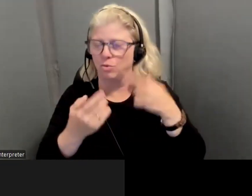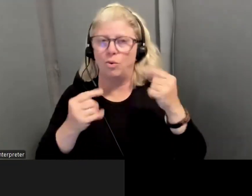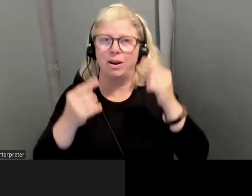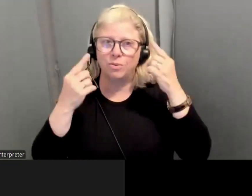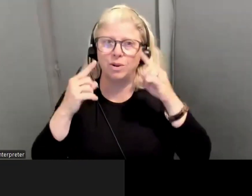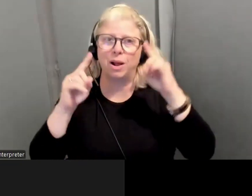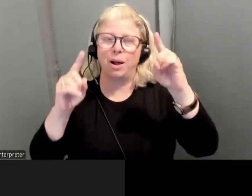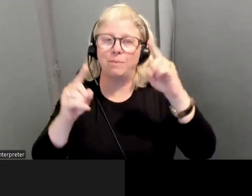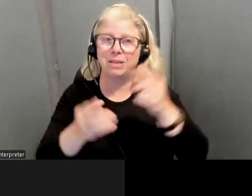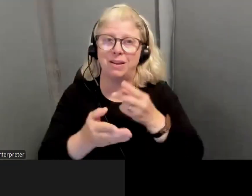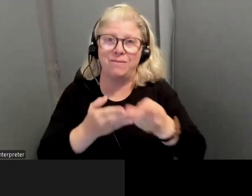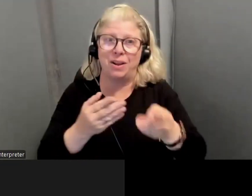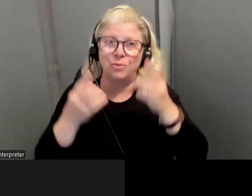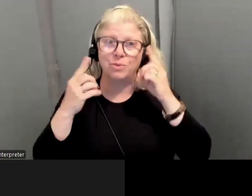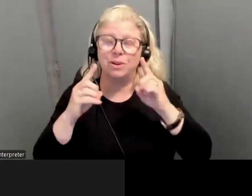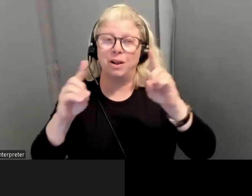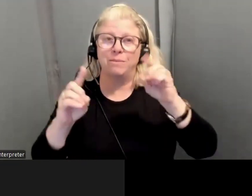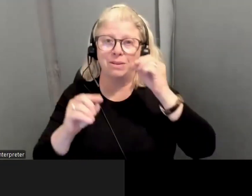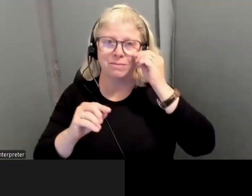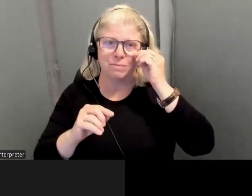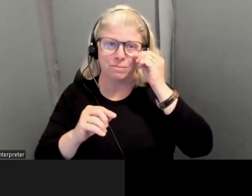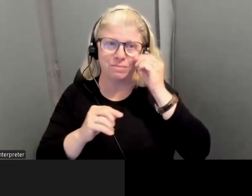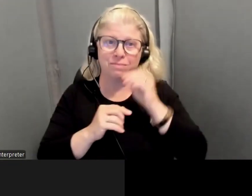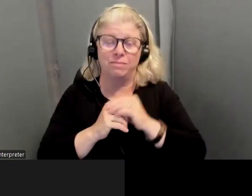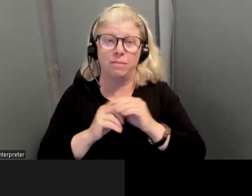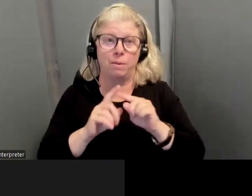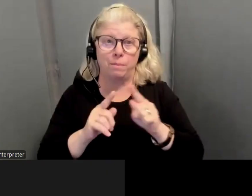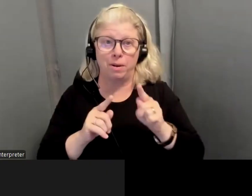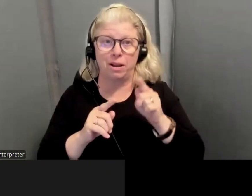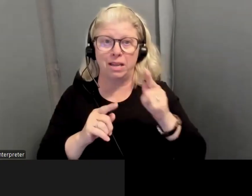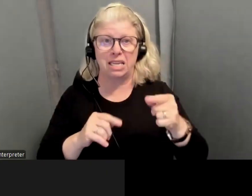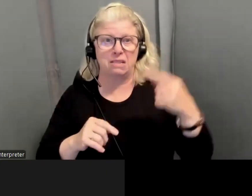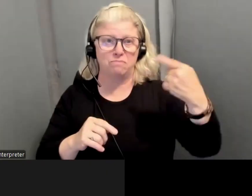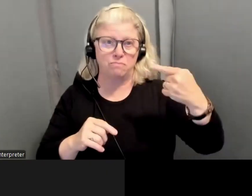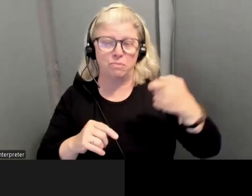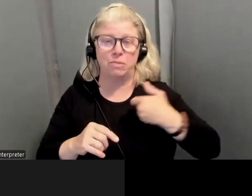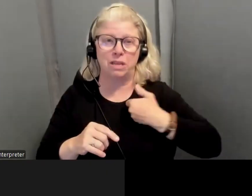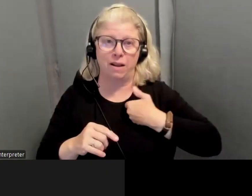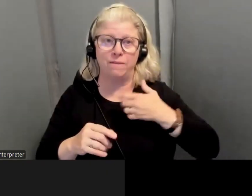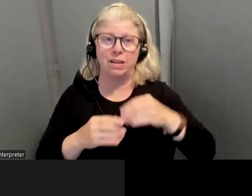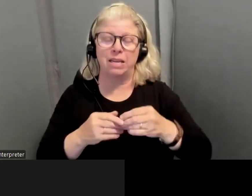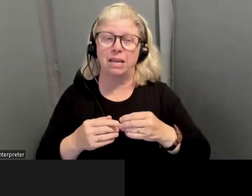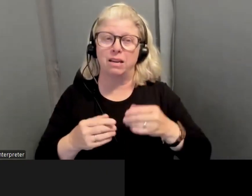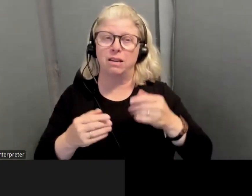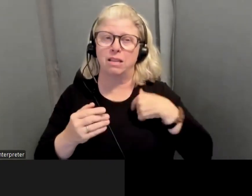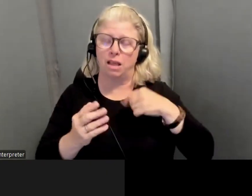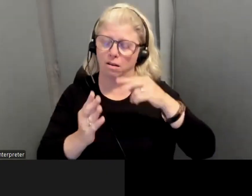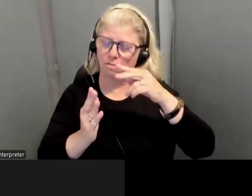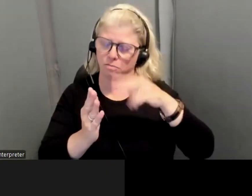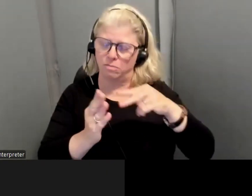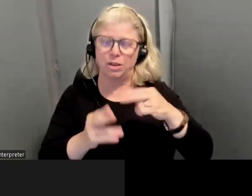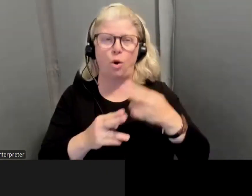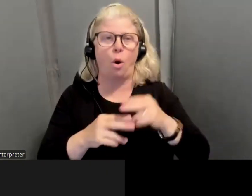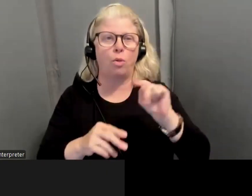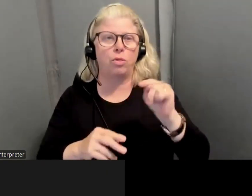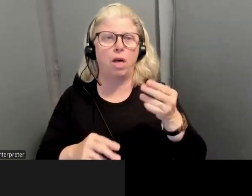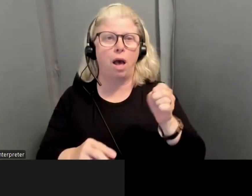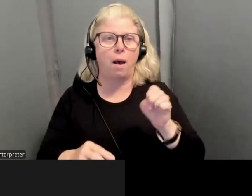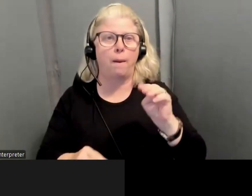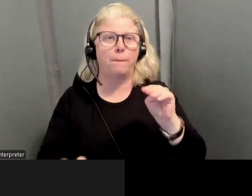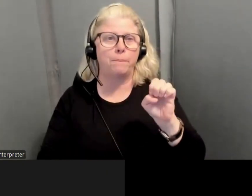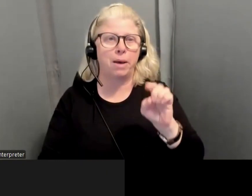accomplish and failed to accomplish. But he chides himself in the Meditations. The Meditations is essentially a book